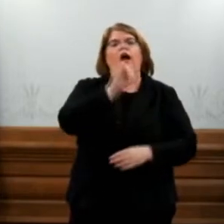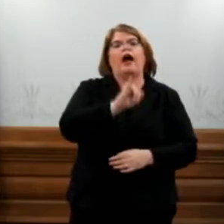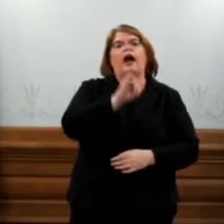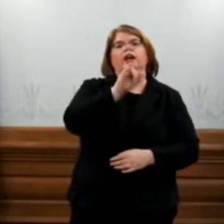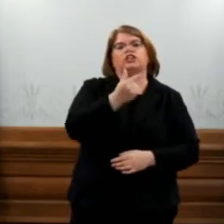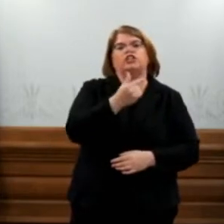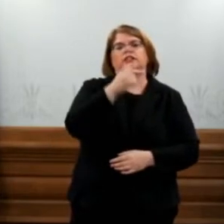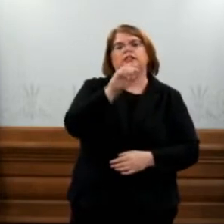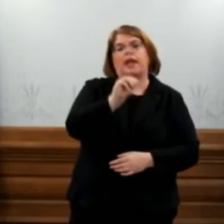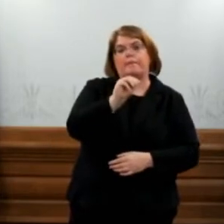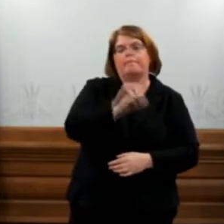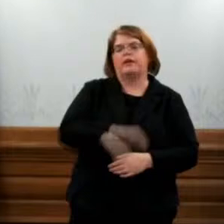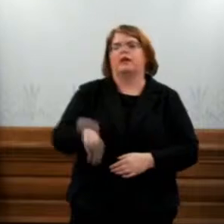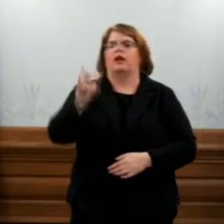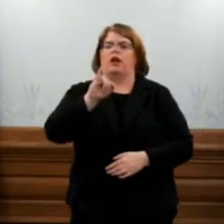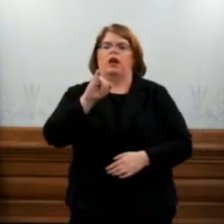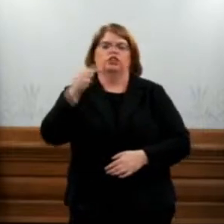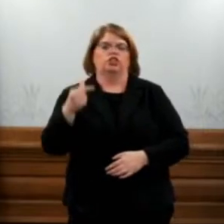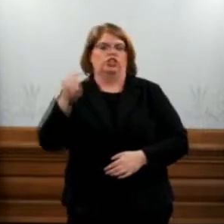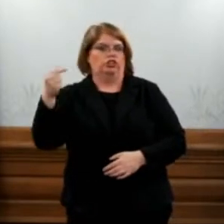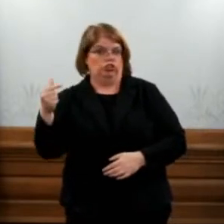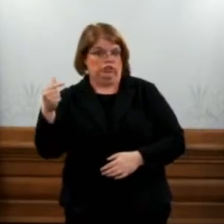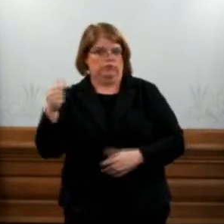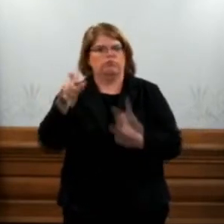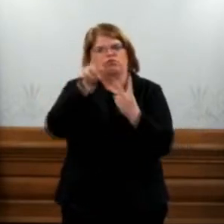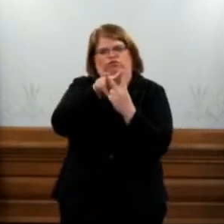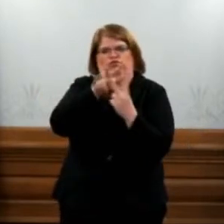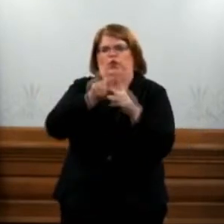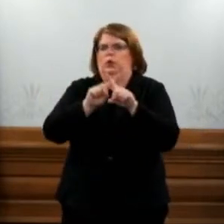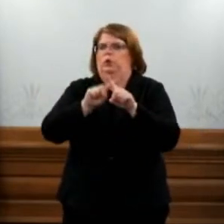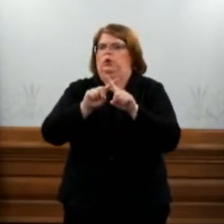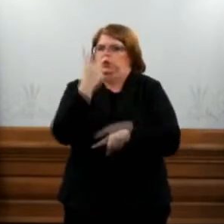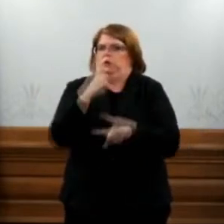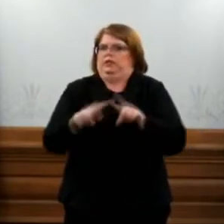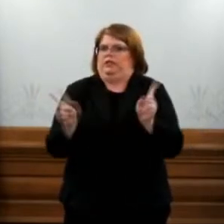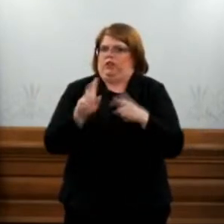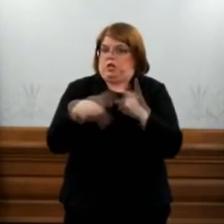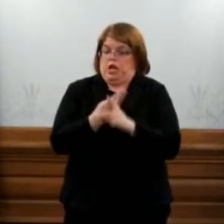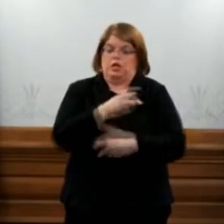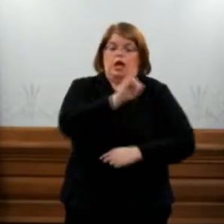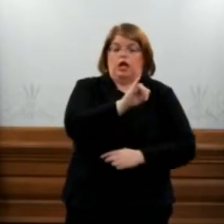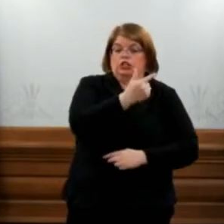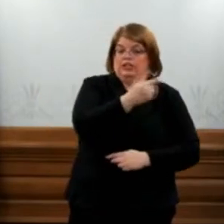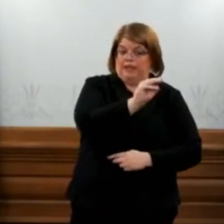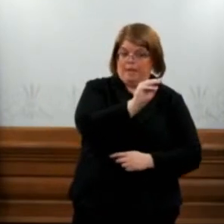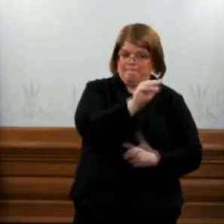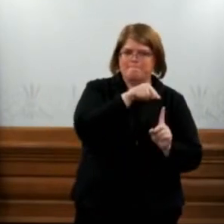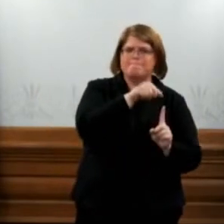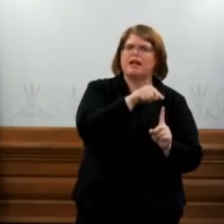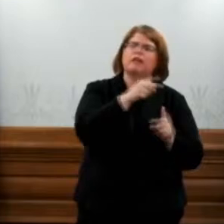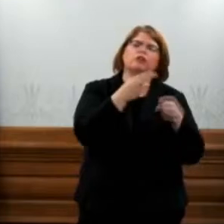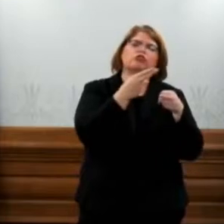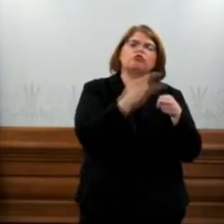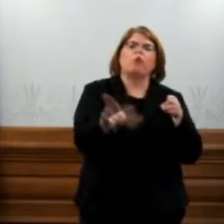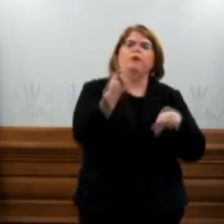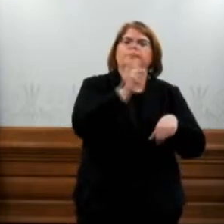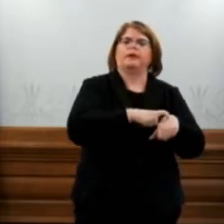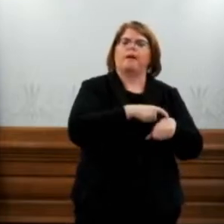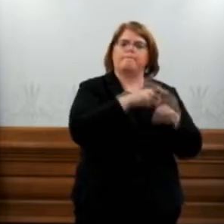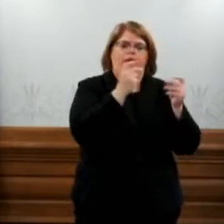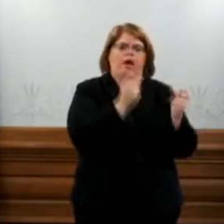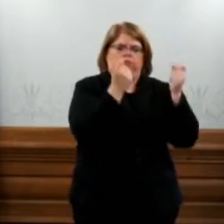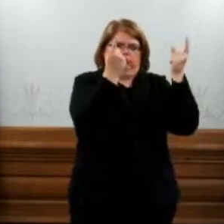IgG. Those are just designations of the different kind of antibody types. An IgM antibody type is more of a short-term acute